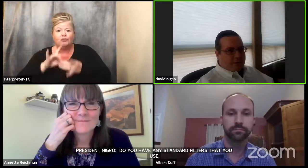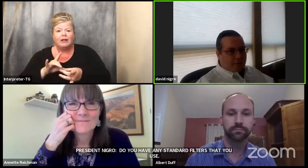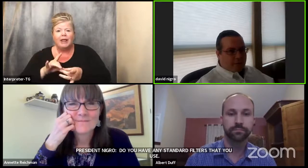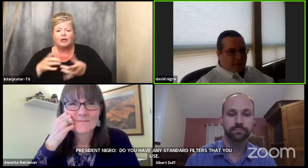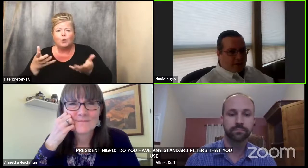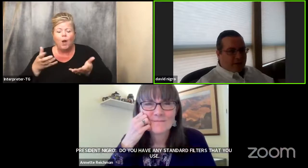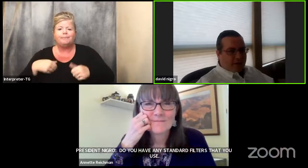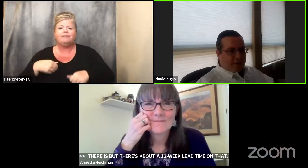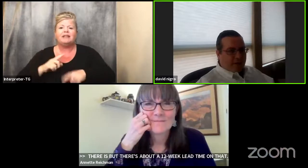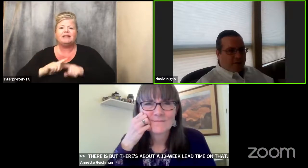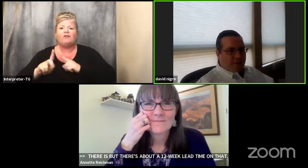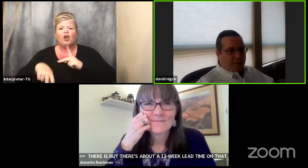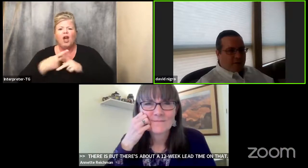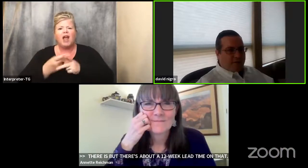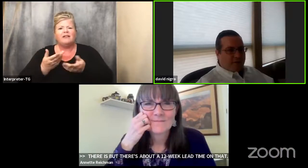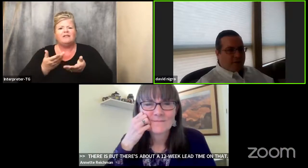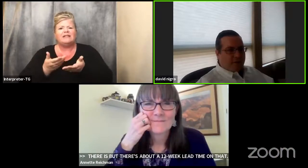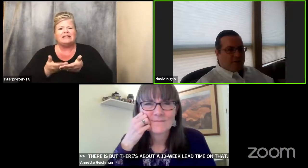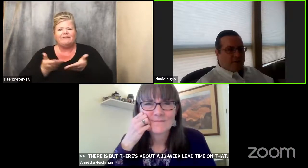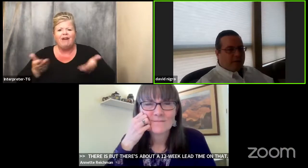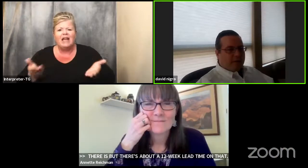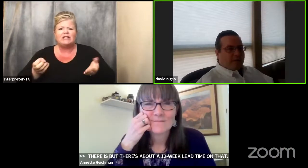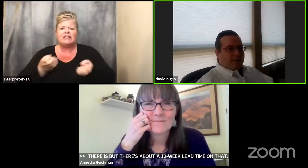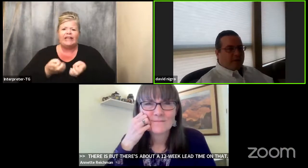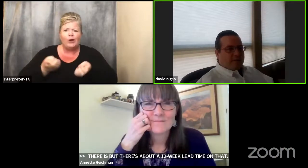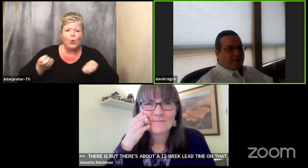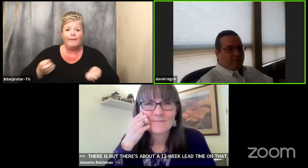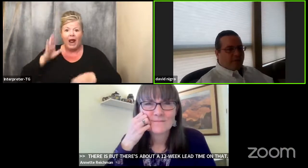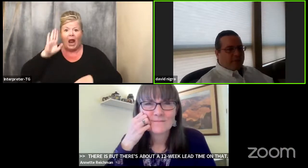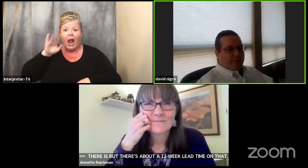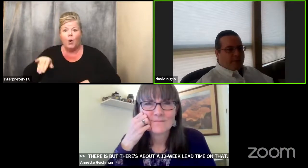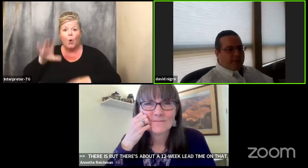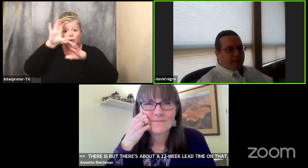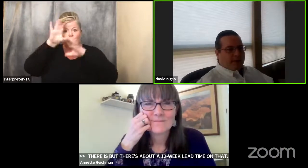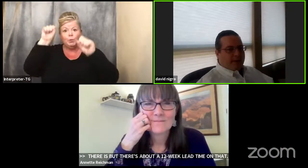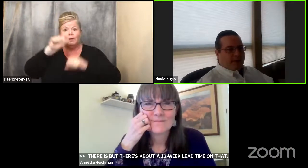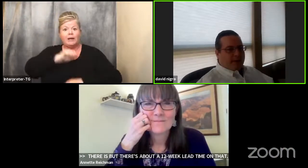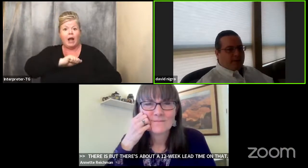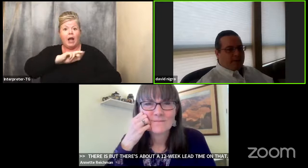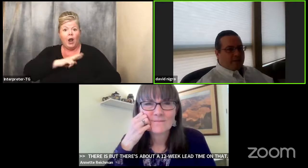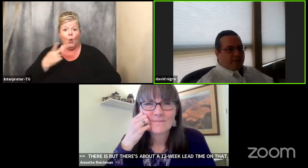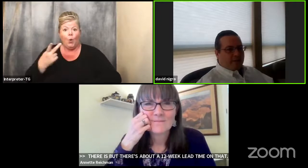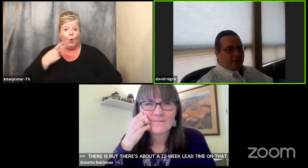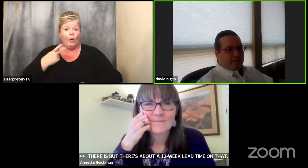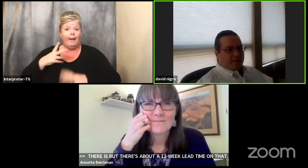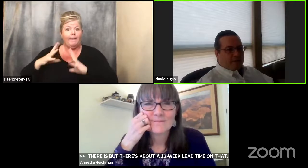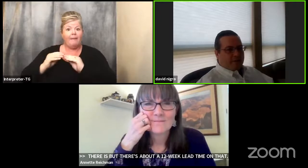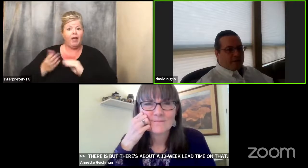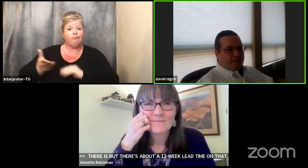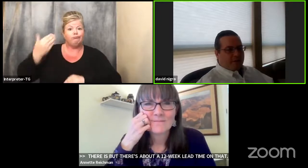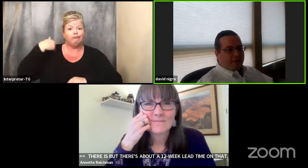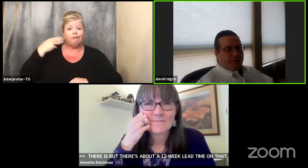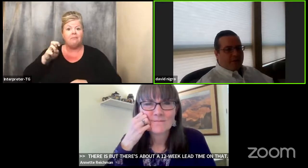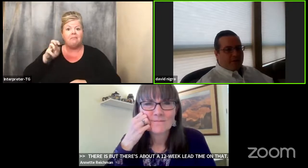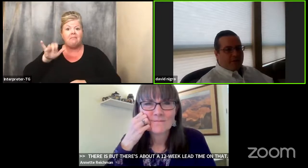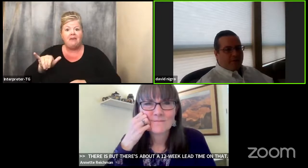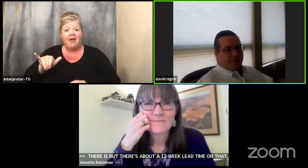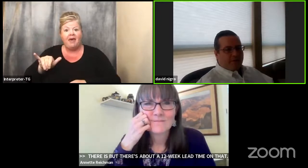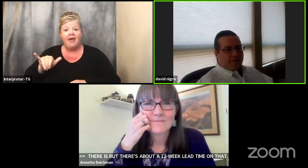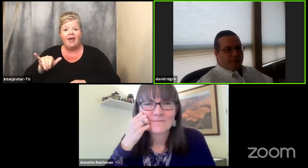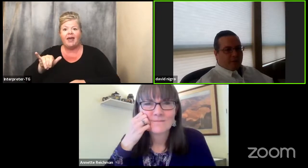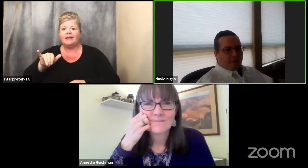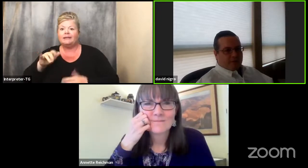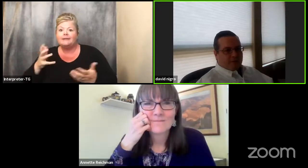devices. Superintendent Reichman, I know that when we met in May, there were the kind of the